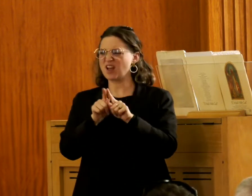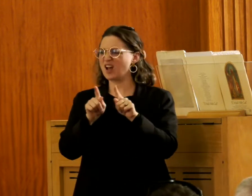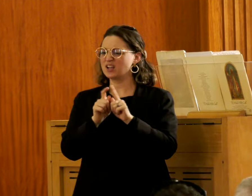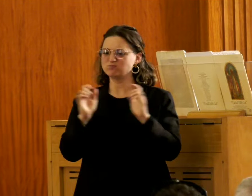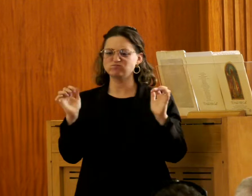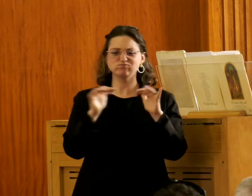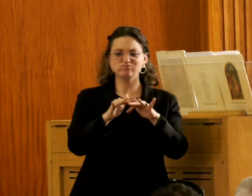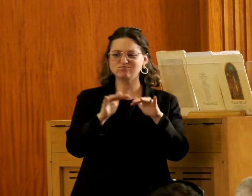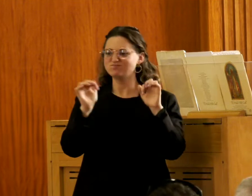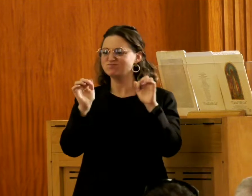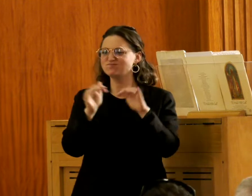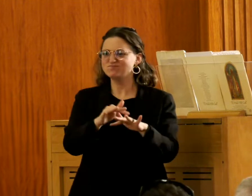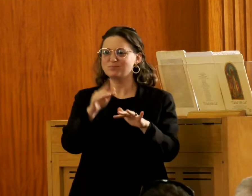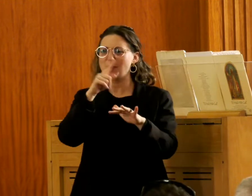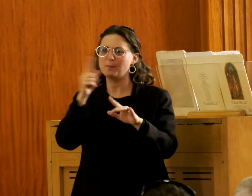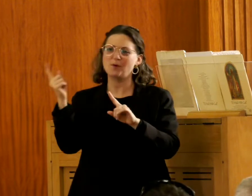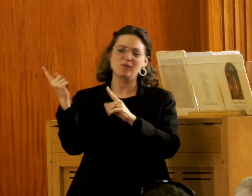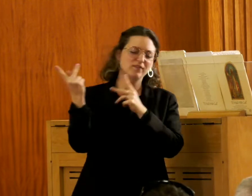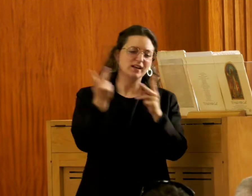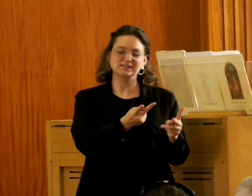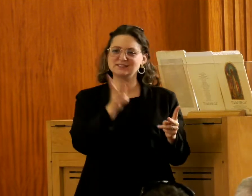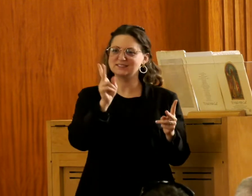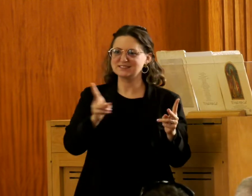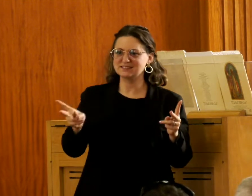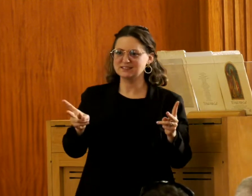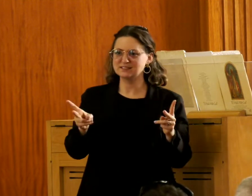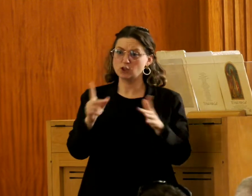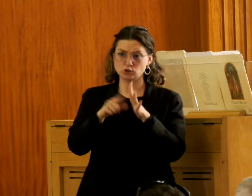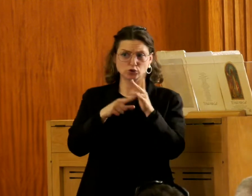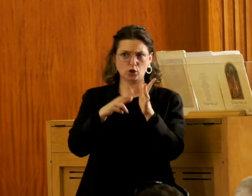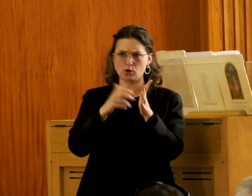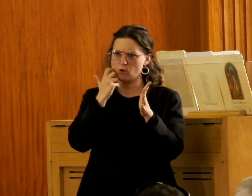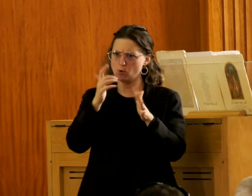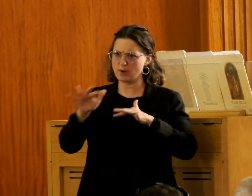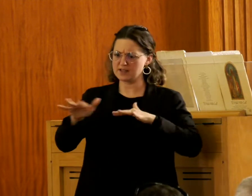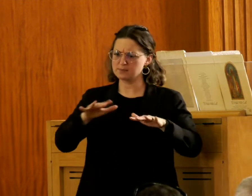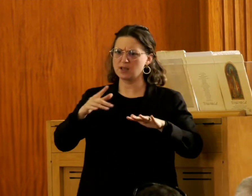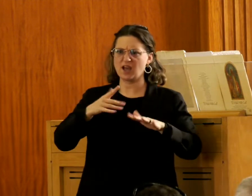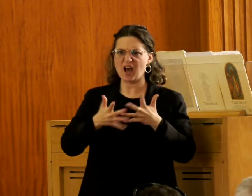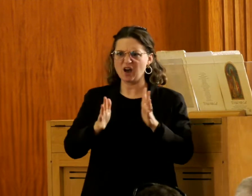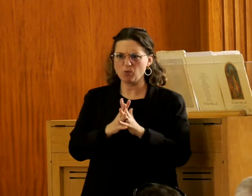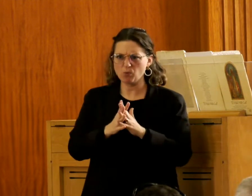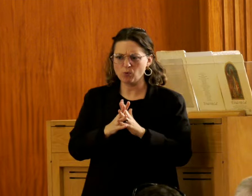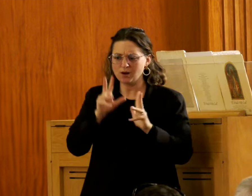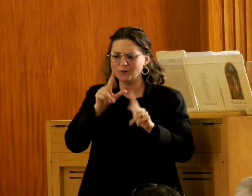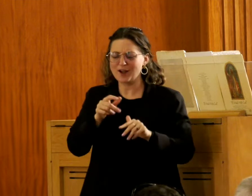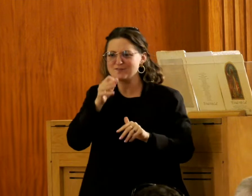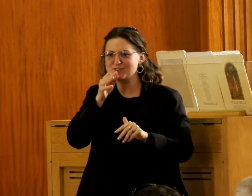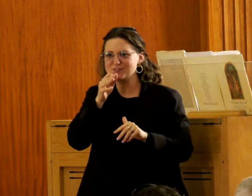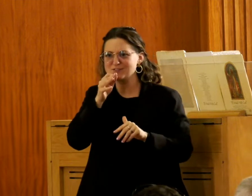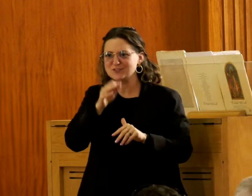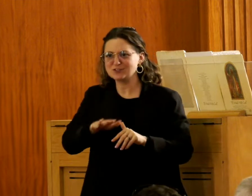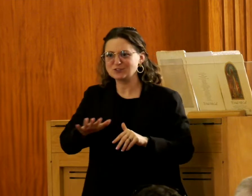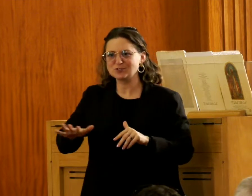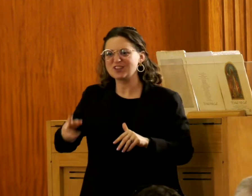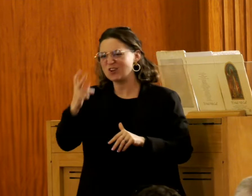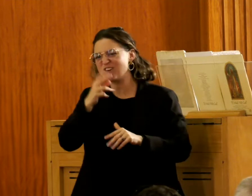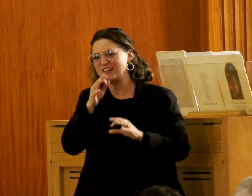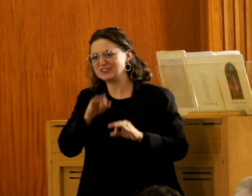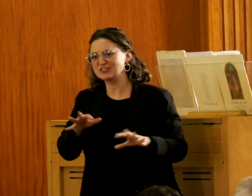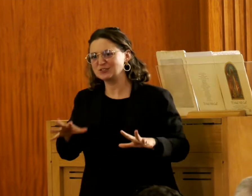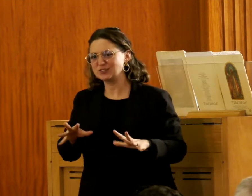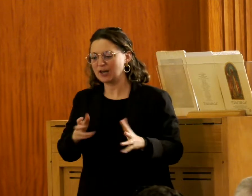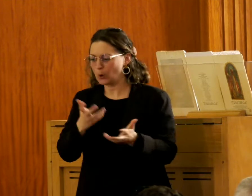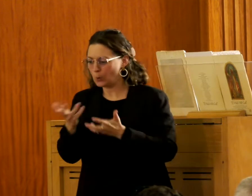Never one to be idle, Joan kept herself busy by looking after her grandchildren, sharing her love of baking,